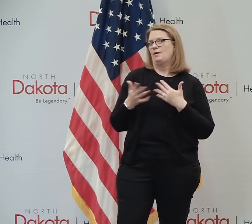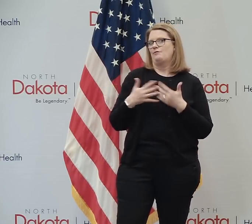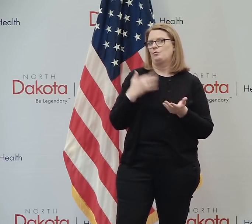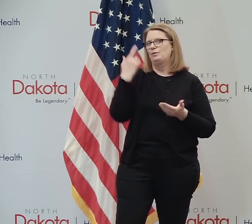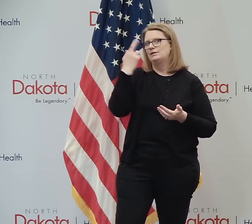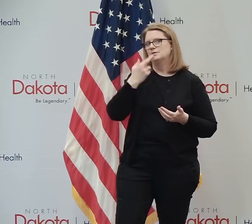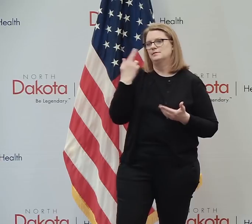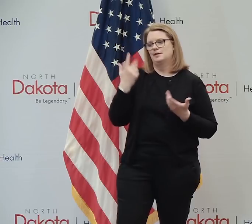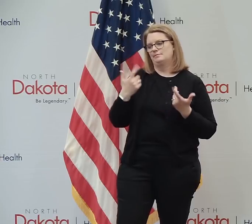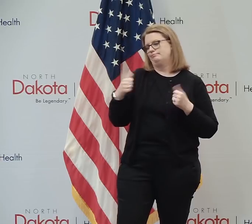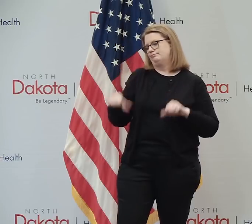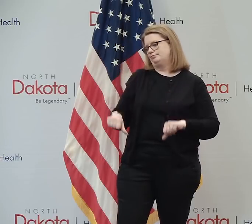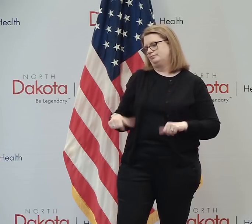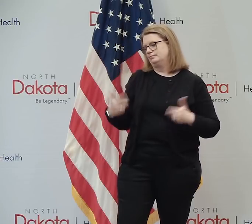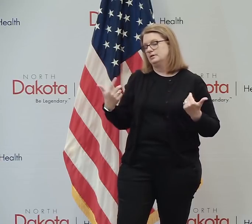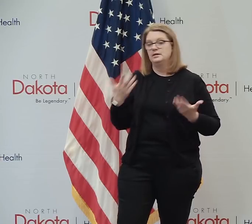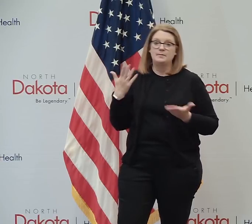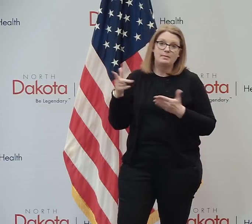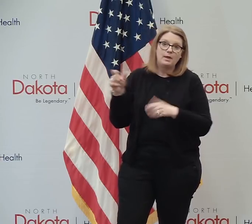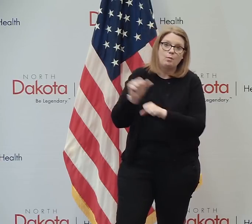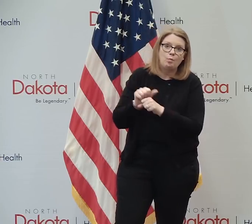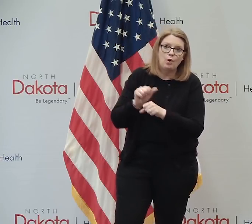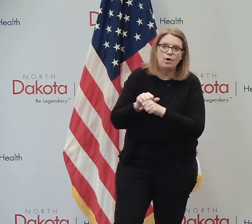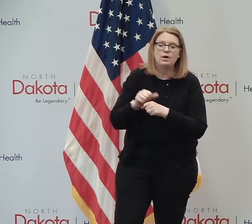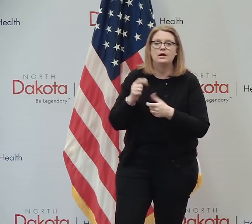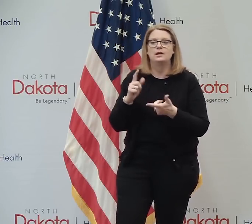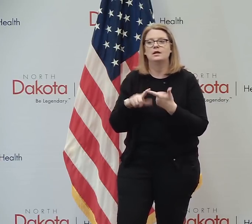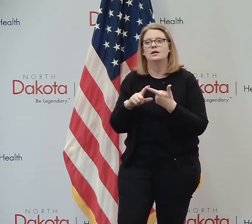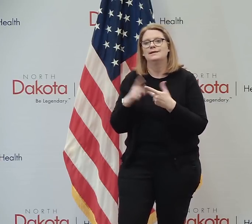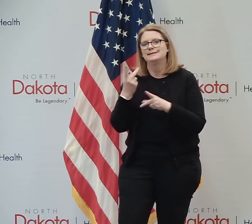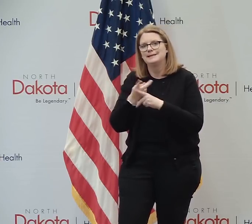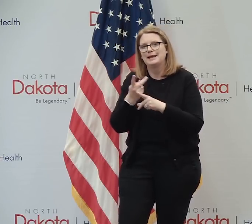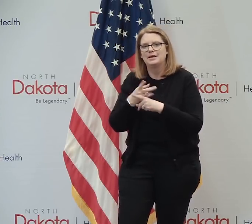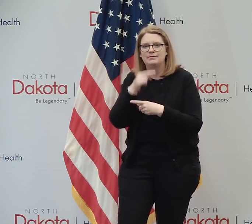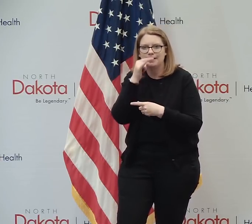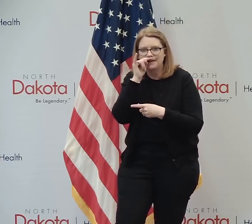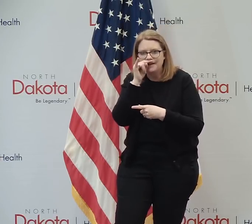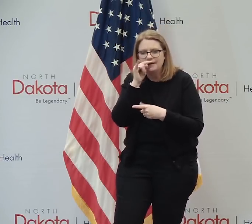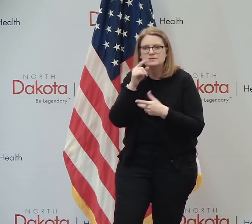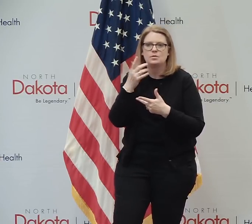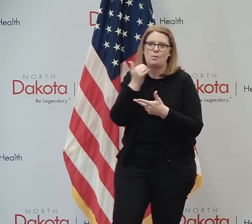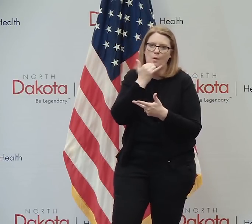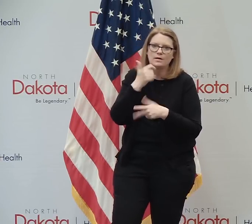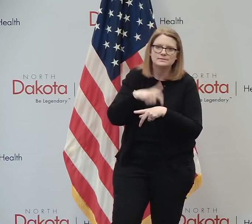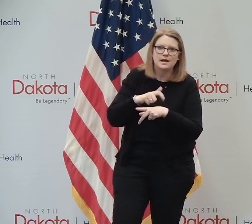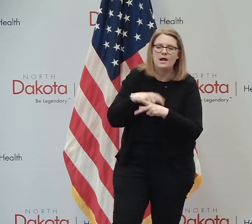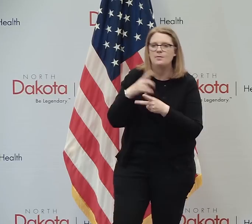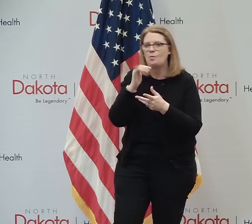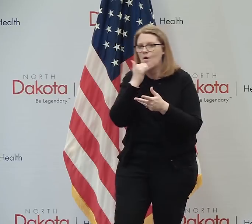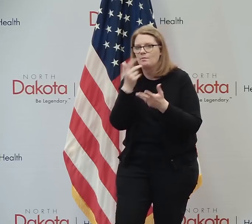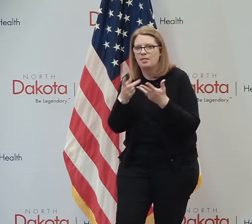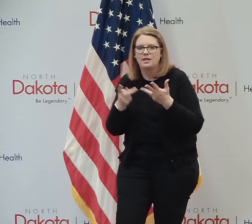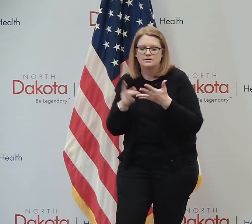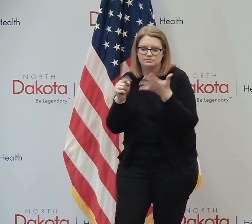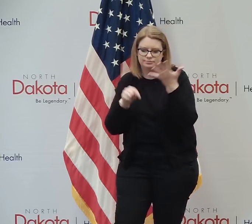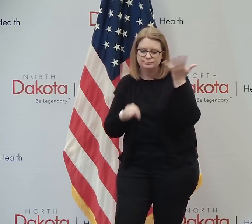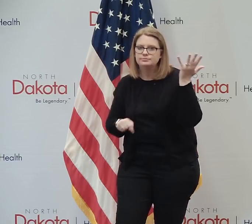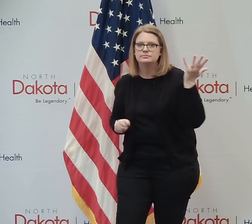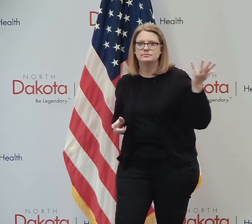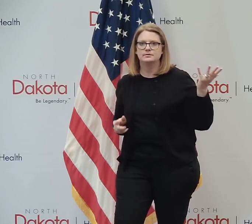about why, whether they were working, whether they were taking care of kids, whether it was the wrong time, the wrong place. I mean, this